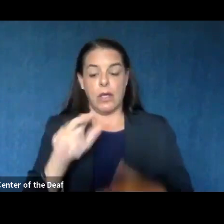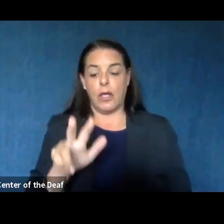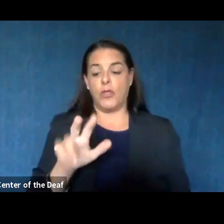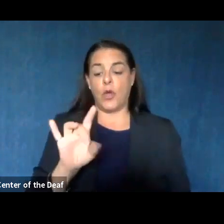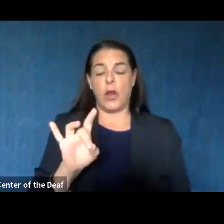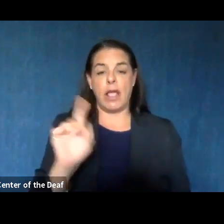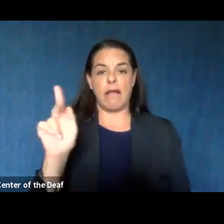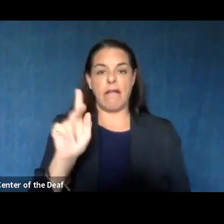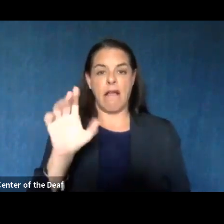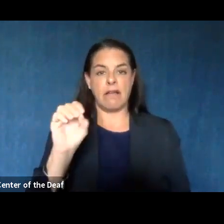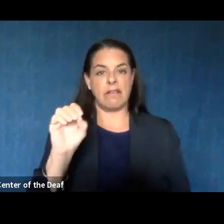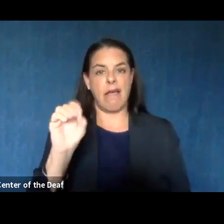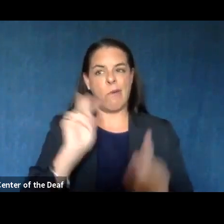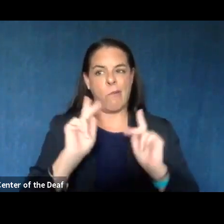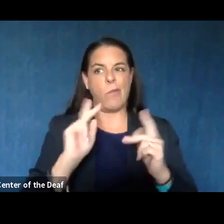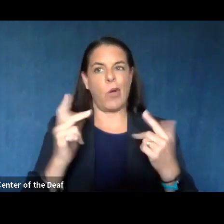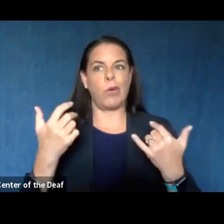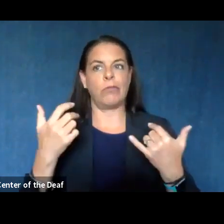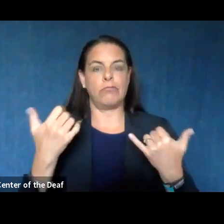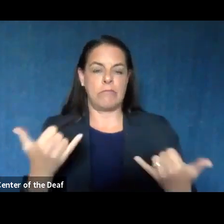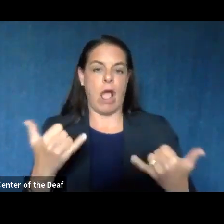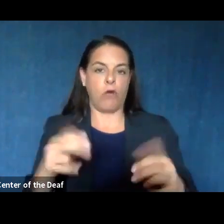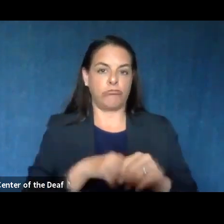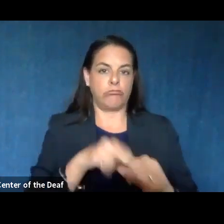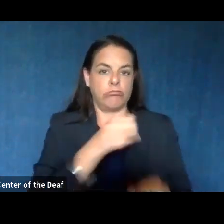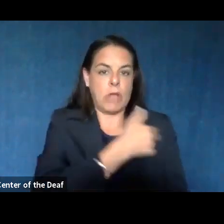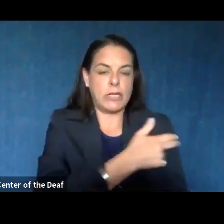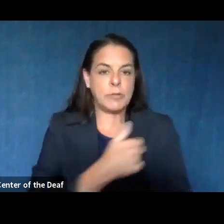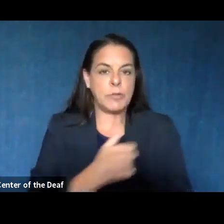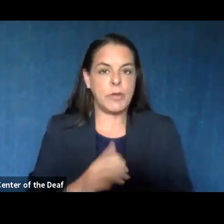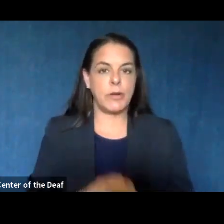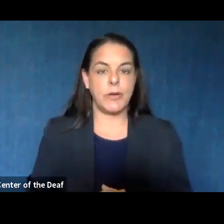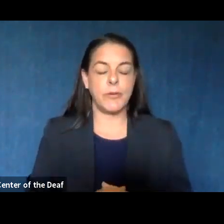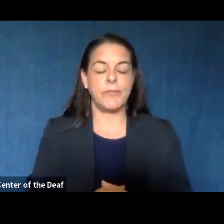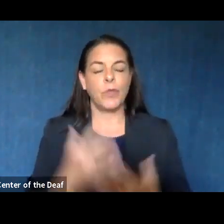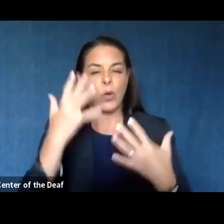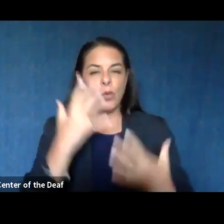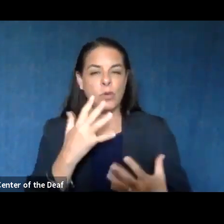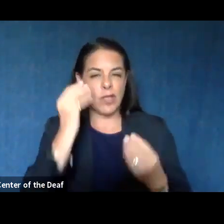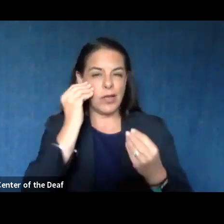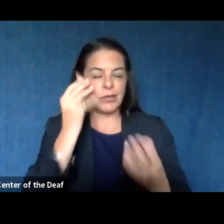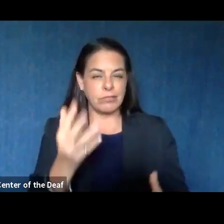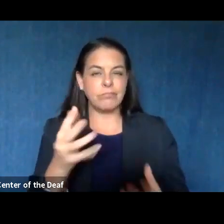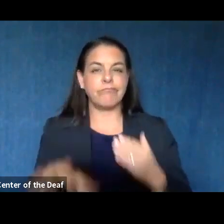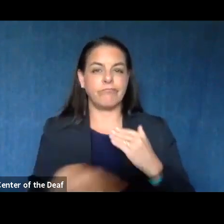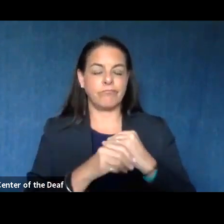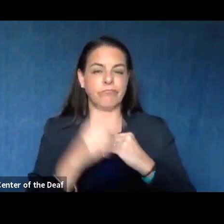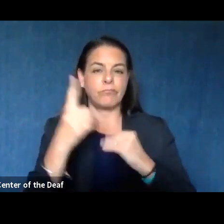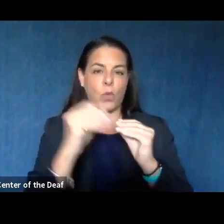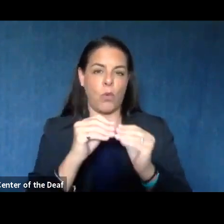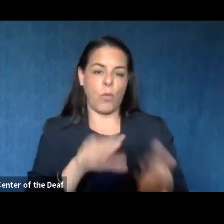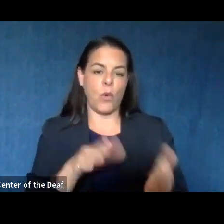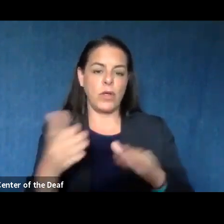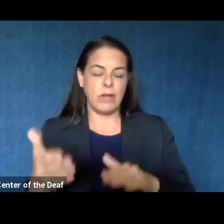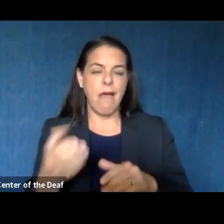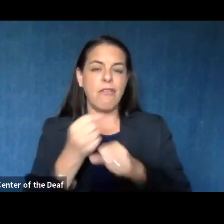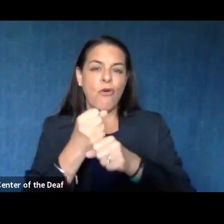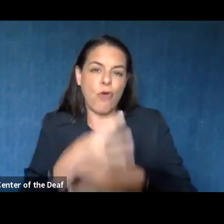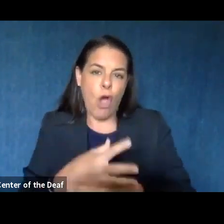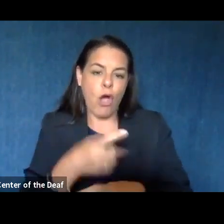County residents are currently hospitalized. We are saddened to report that we have an additional death due to complications